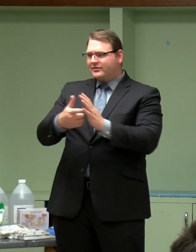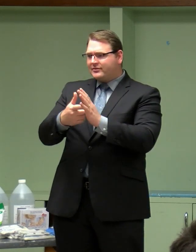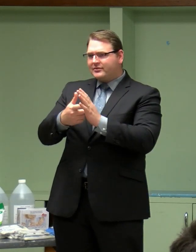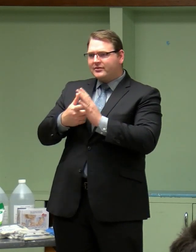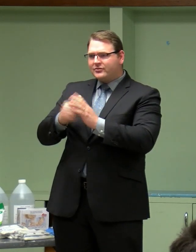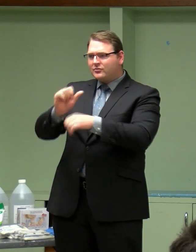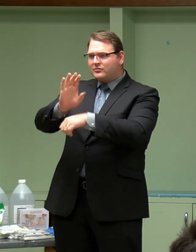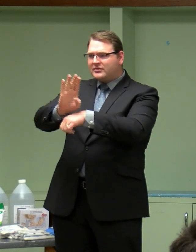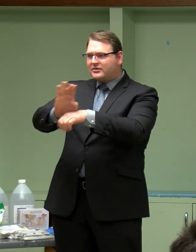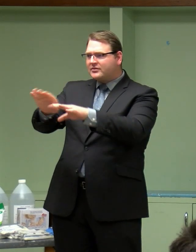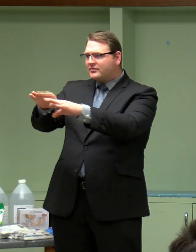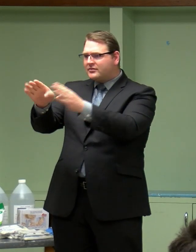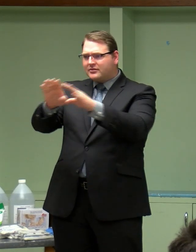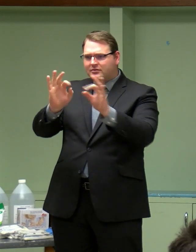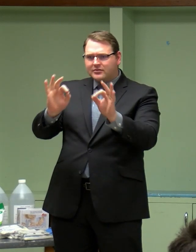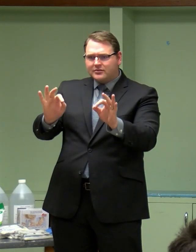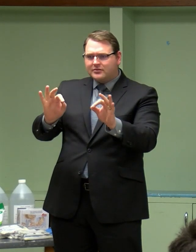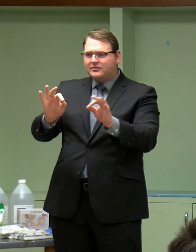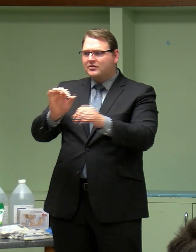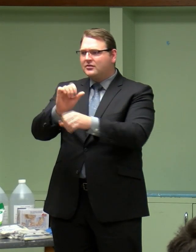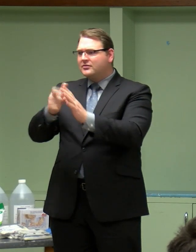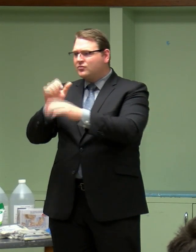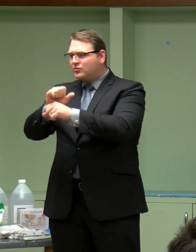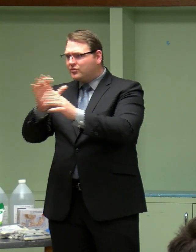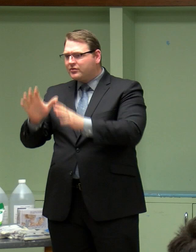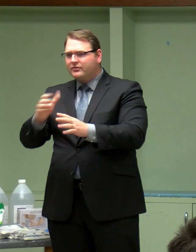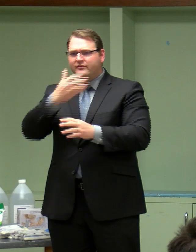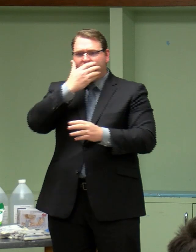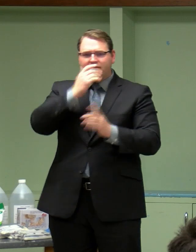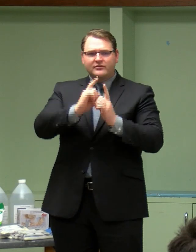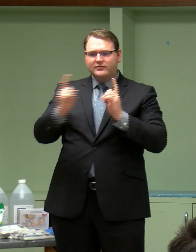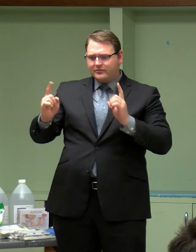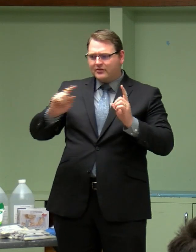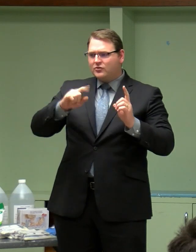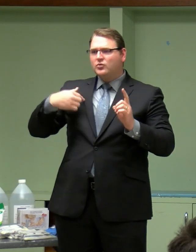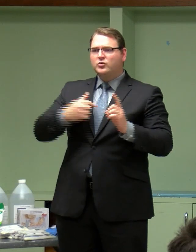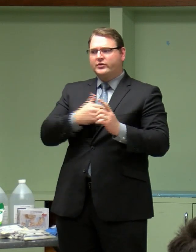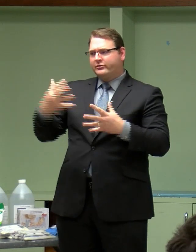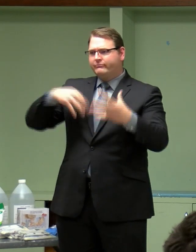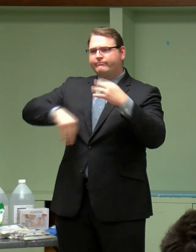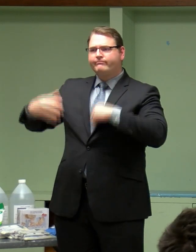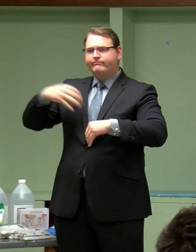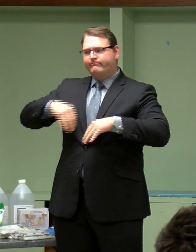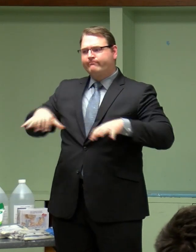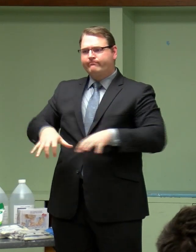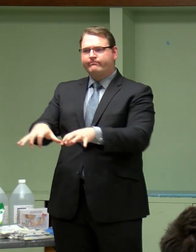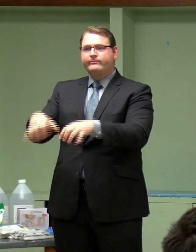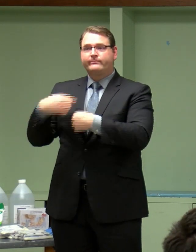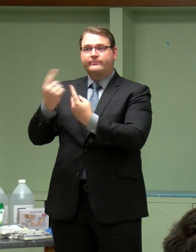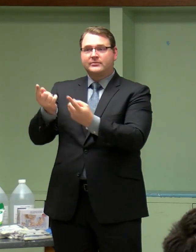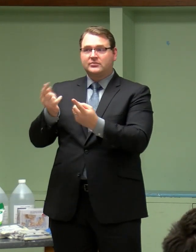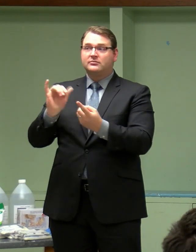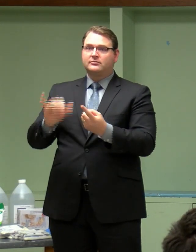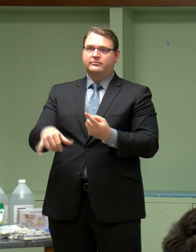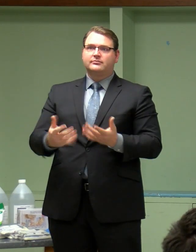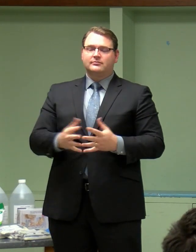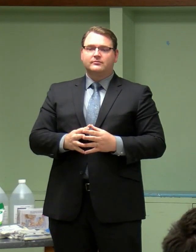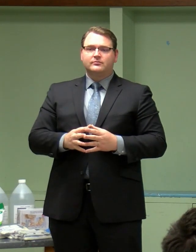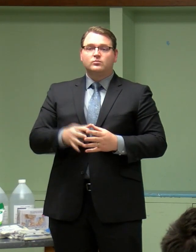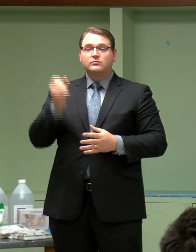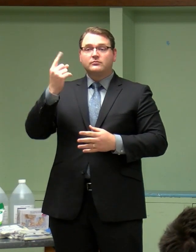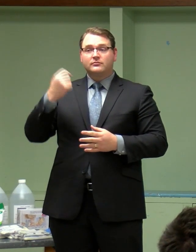And so let me just say, as the conversation in large part starts talking about opening up, let me just say for